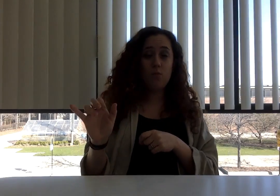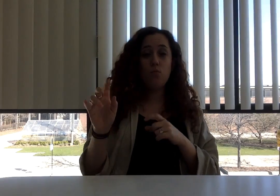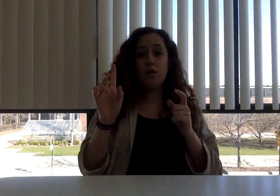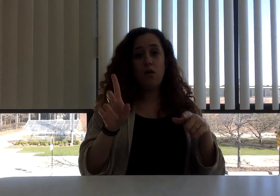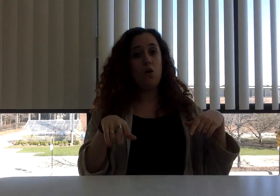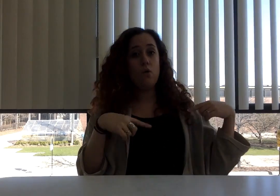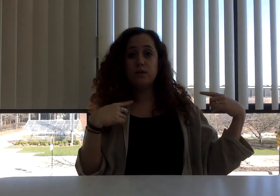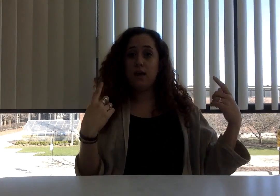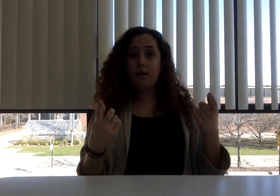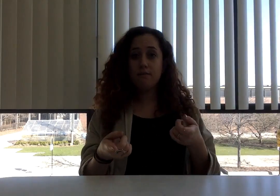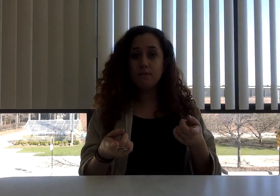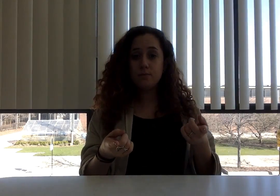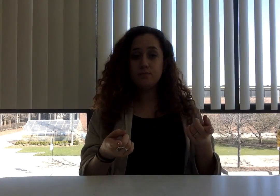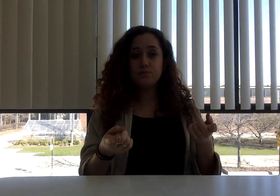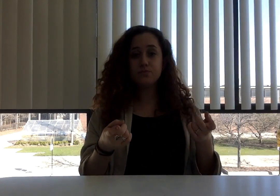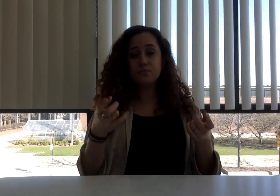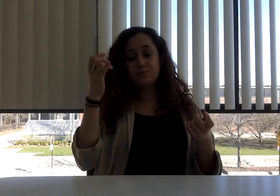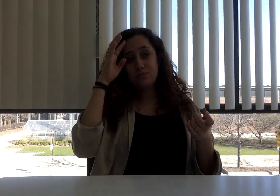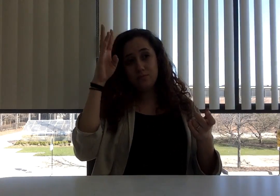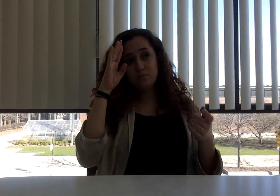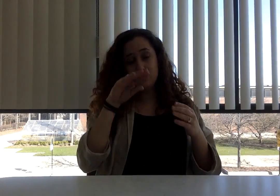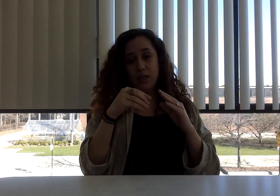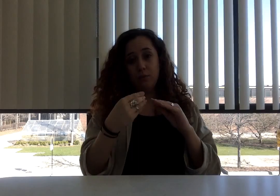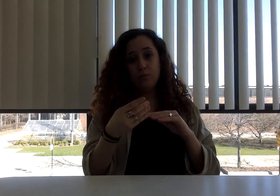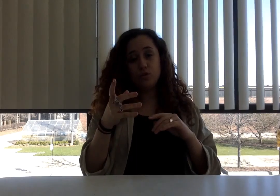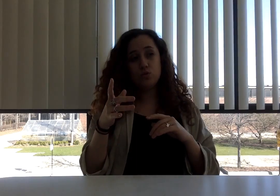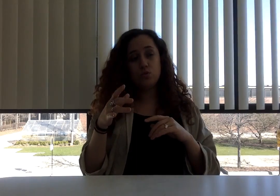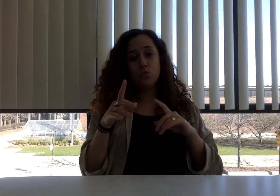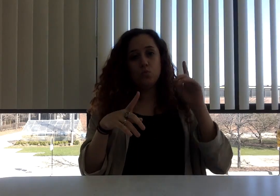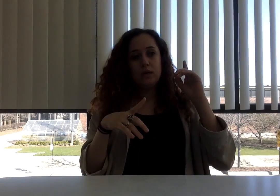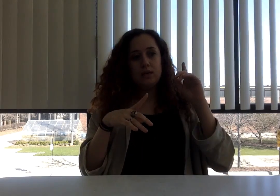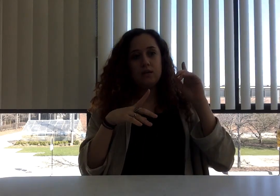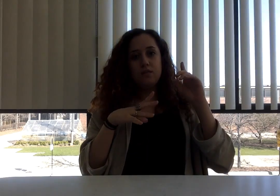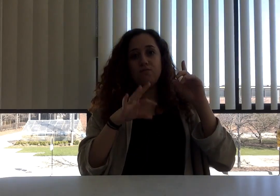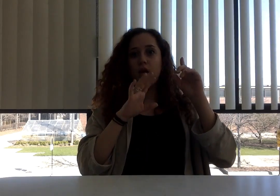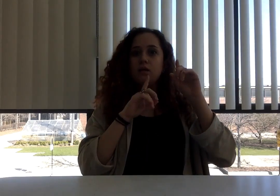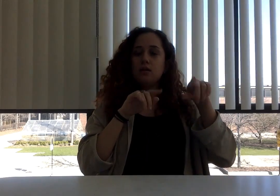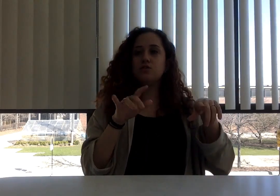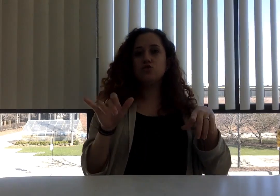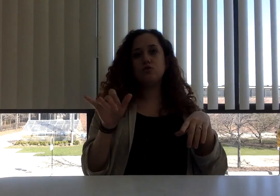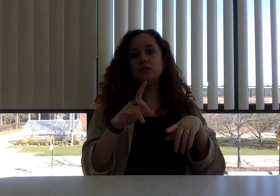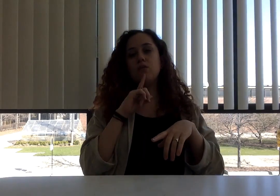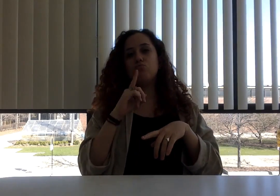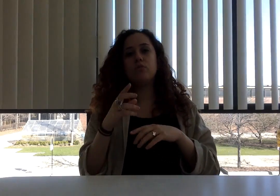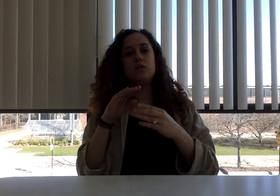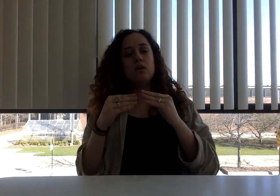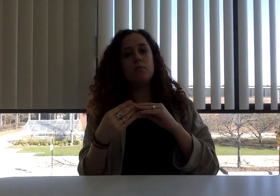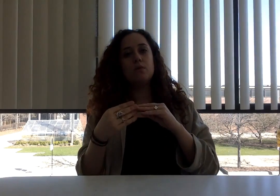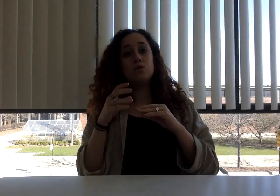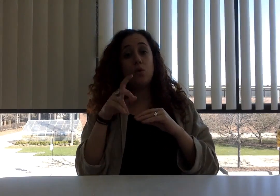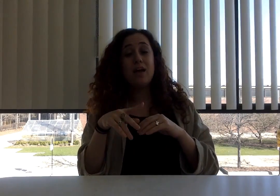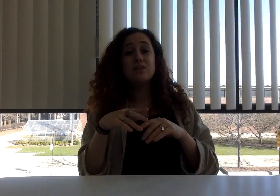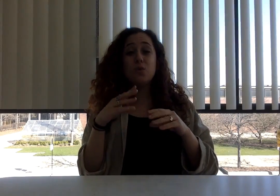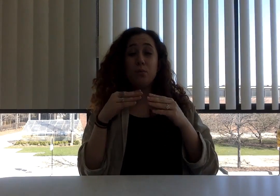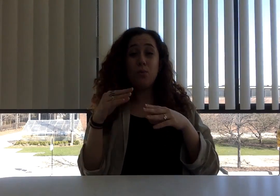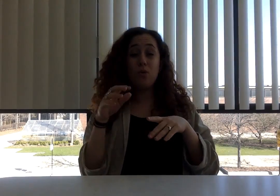solve them just like we solve real numbers. Okay? So more practice tonight. By the way,